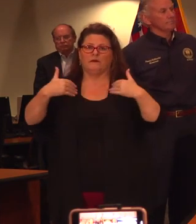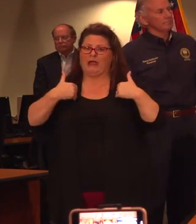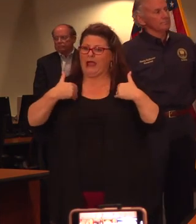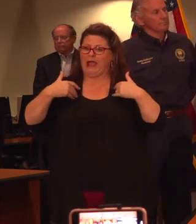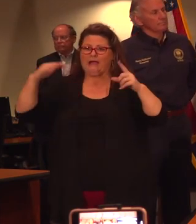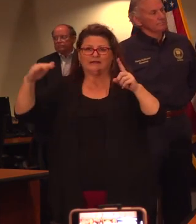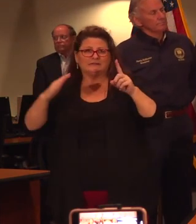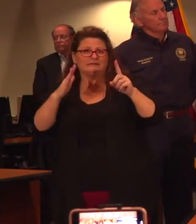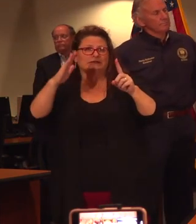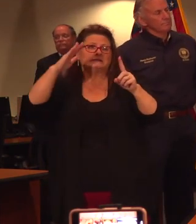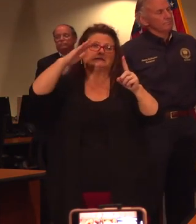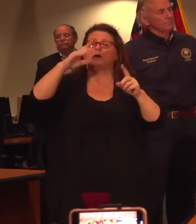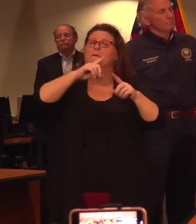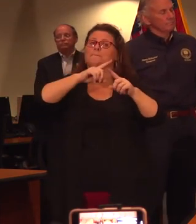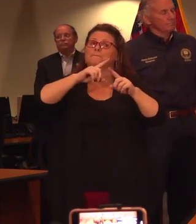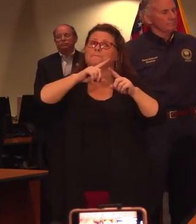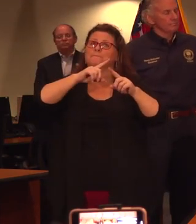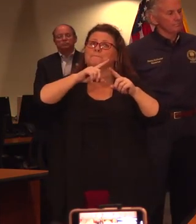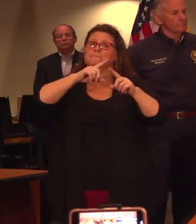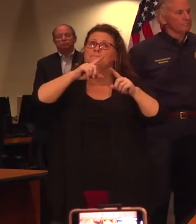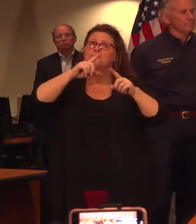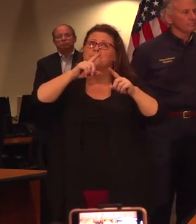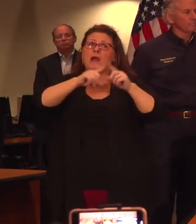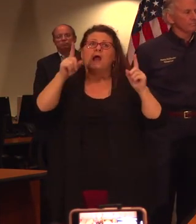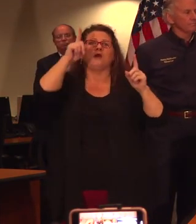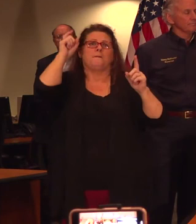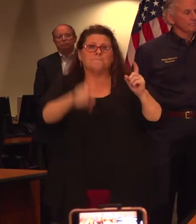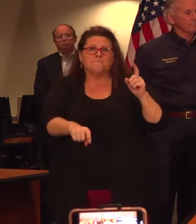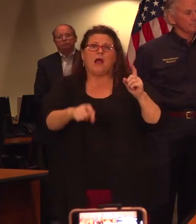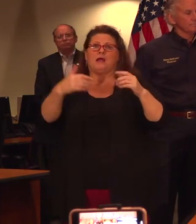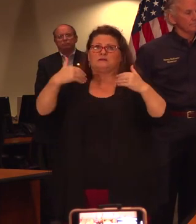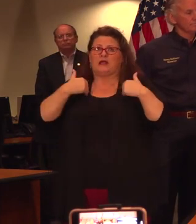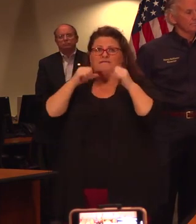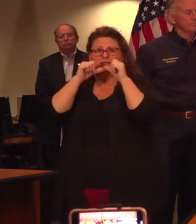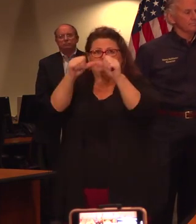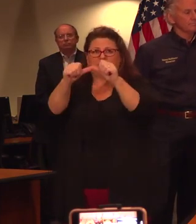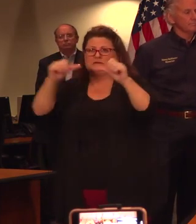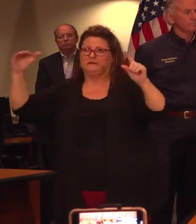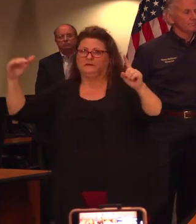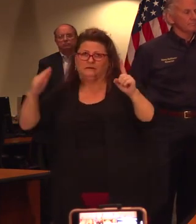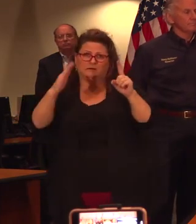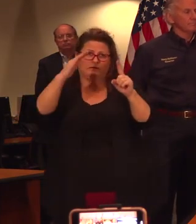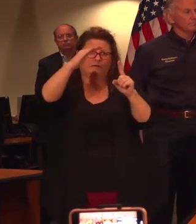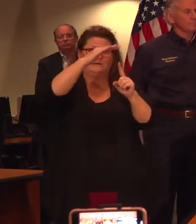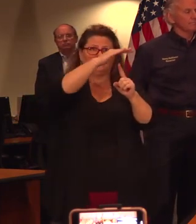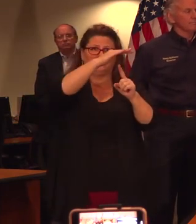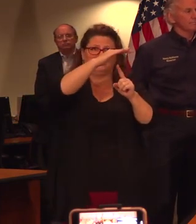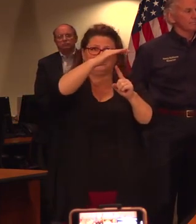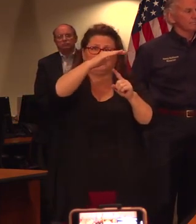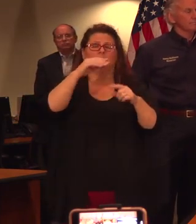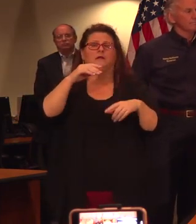that curve. We have to see a trend and a consistent trend. What is encouraging is what we're seeing in other communities, because we